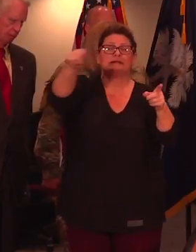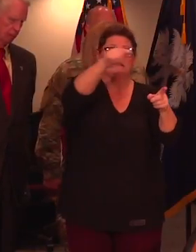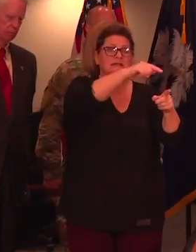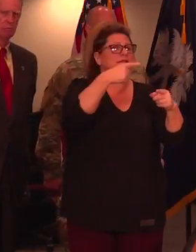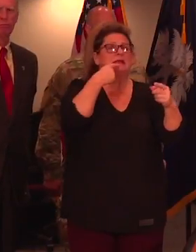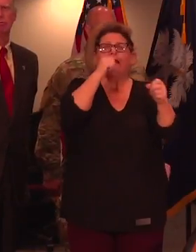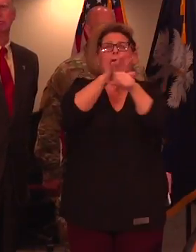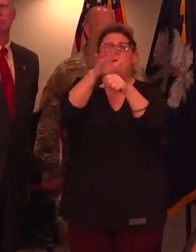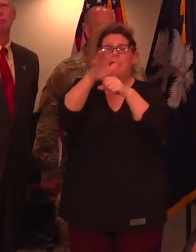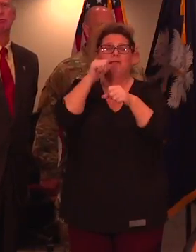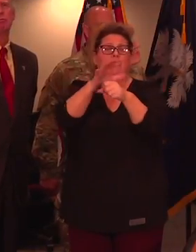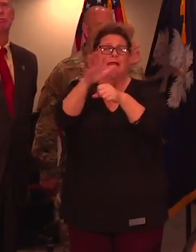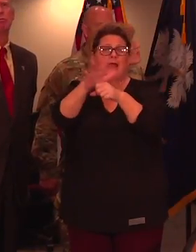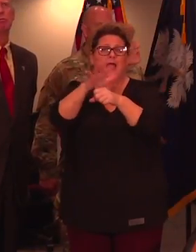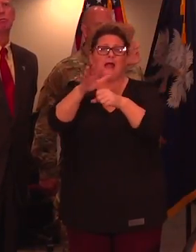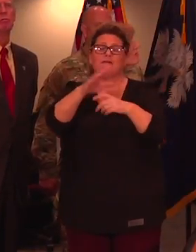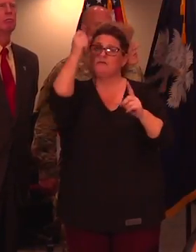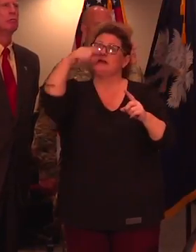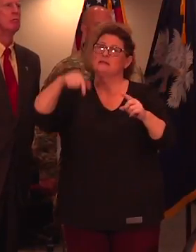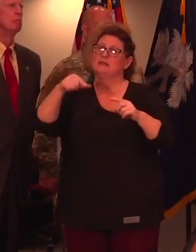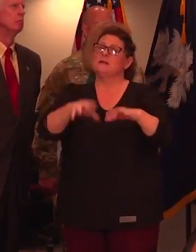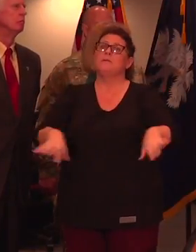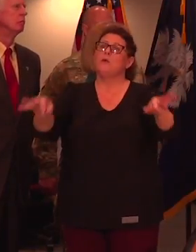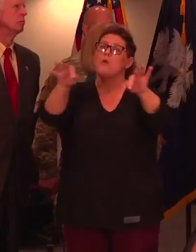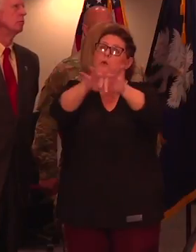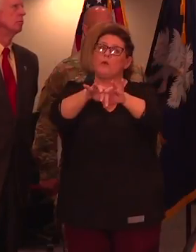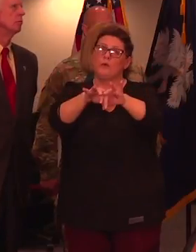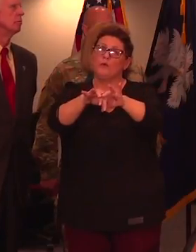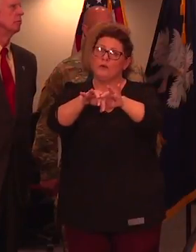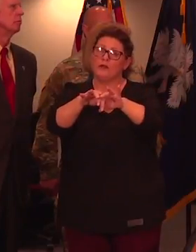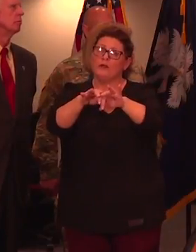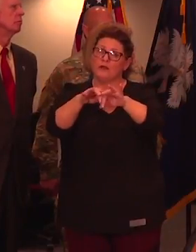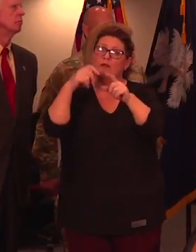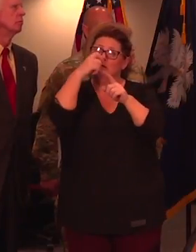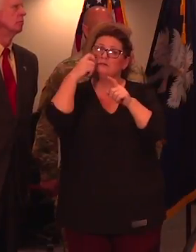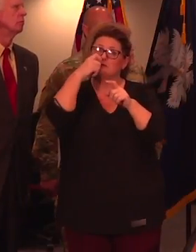running short on the swabs. And the swabs are very important. They're not